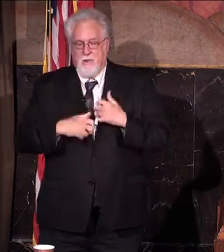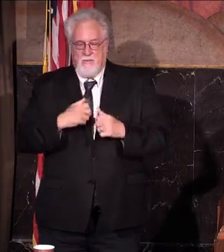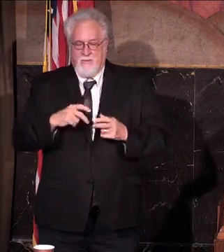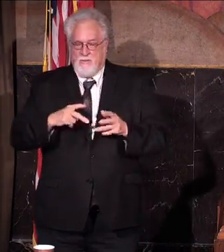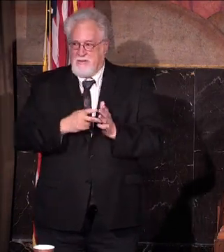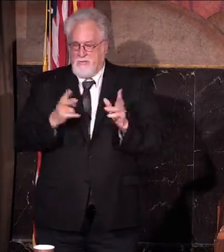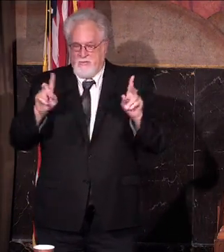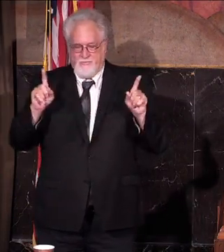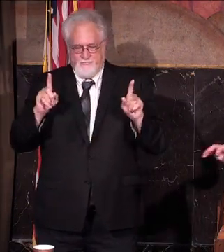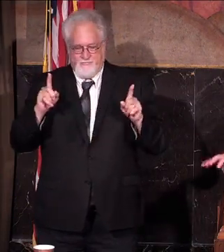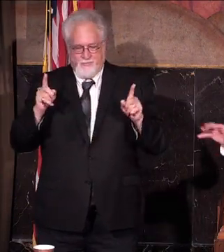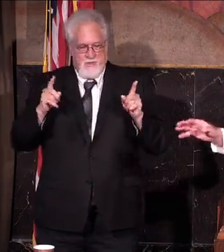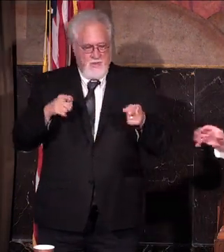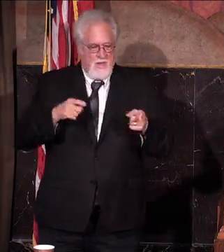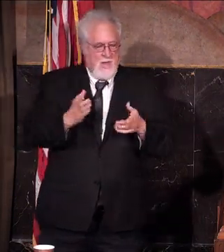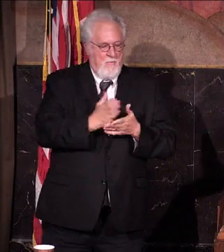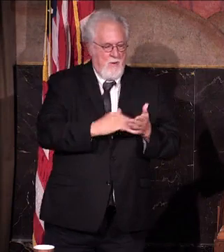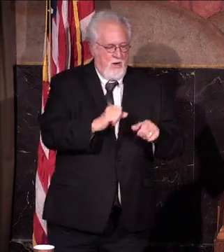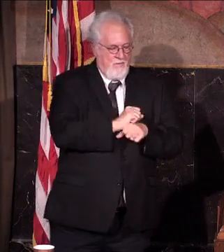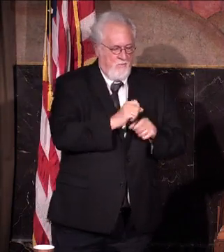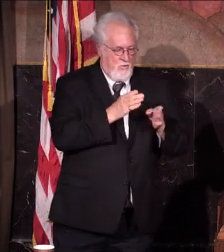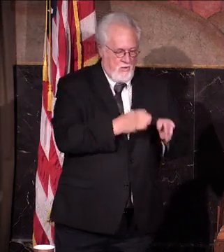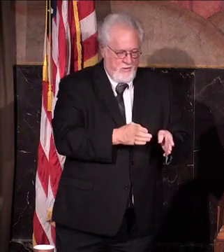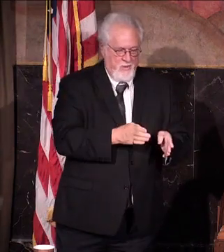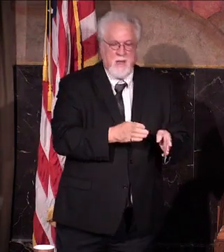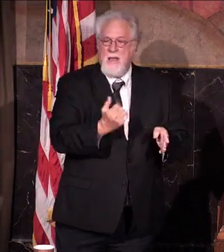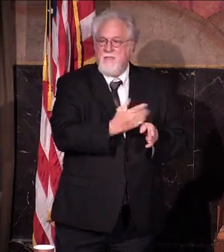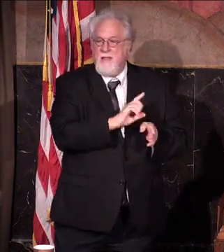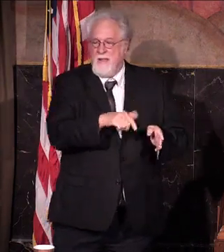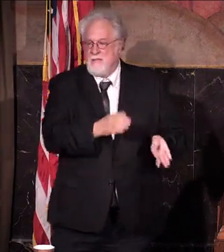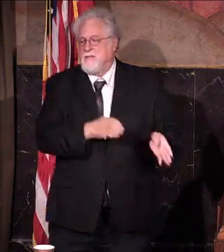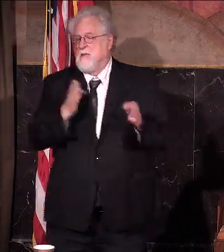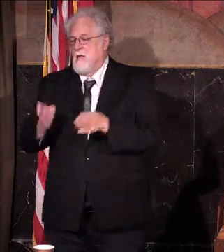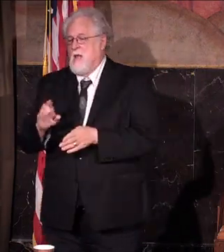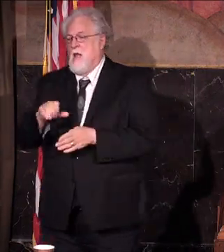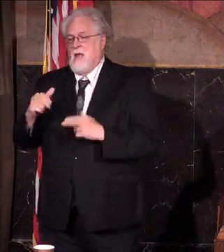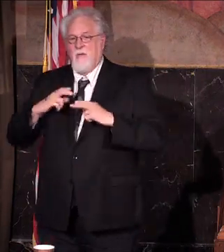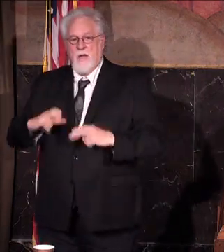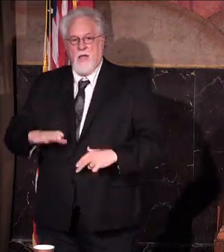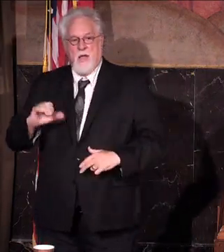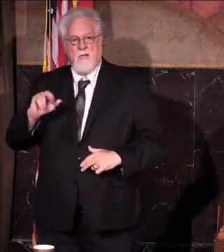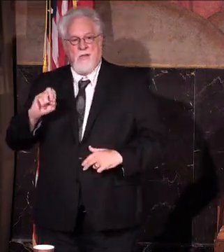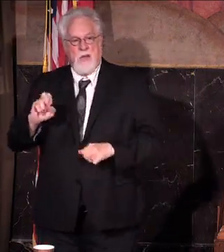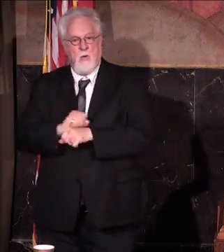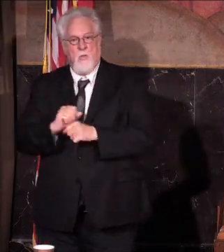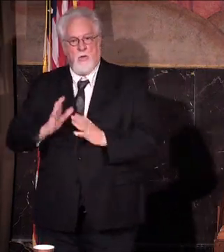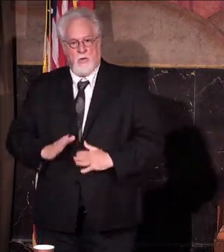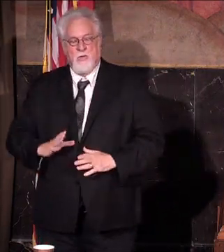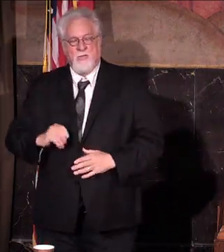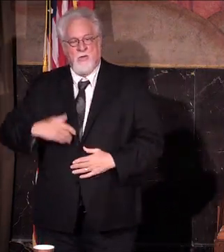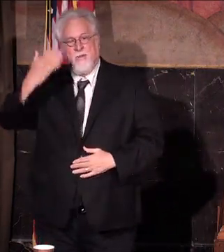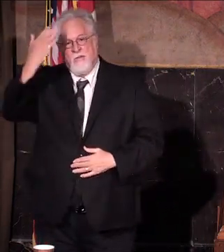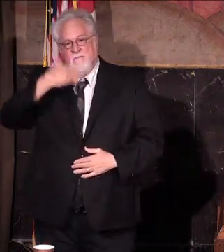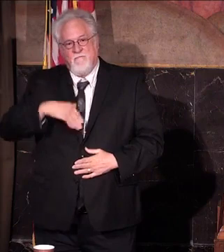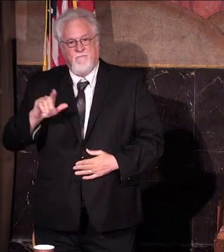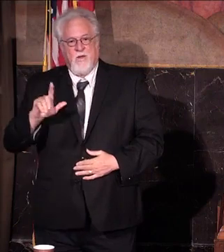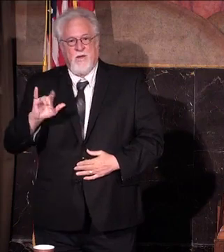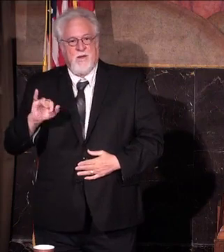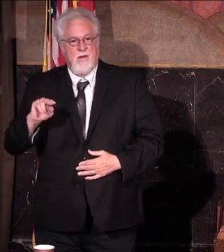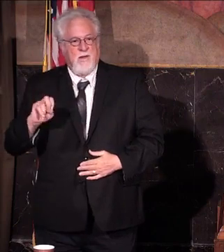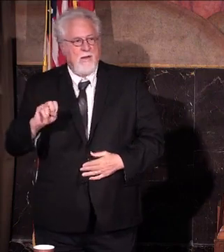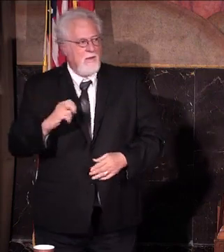Part of it is the employment issue and everything else, but part of it is healthcare workers are the frontline workers, as the governor would